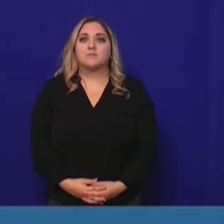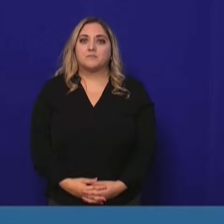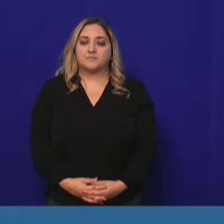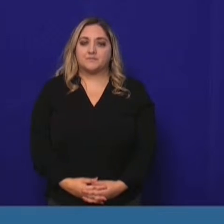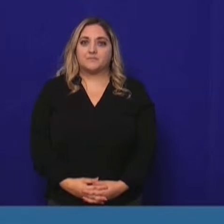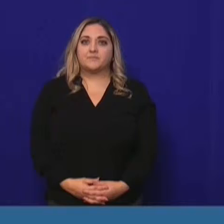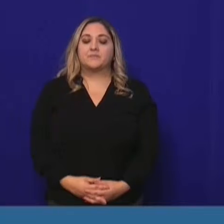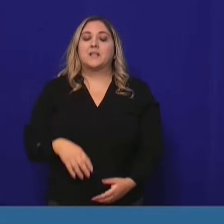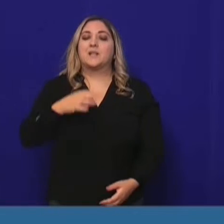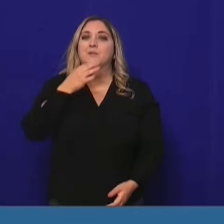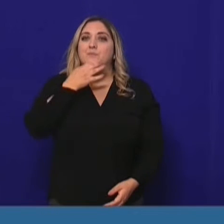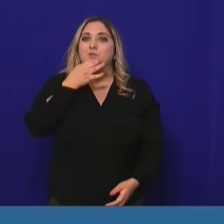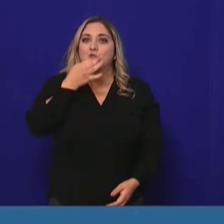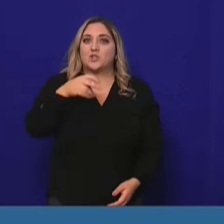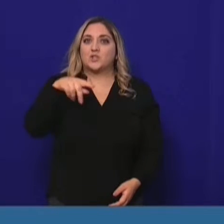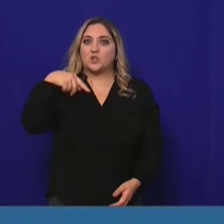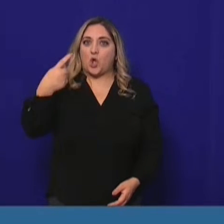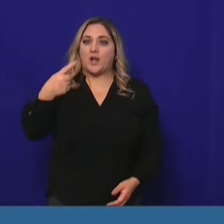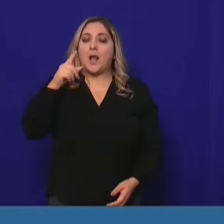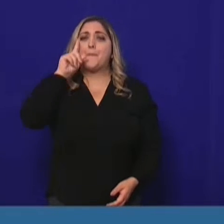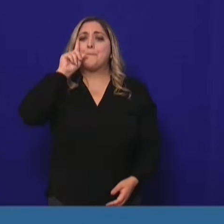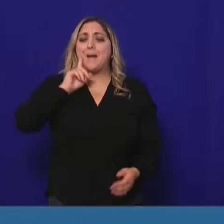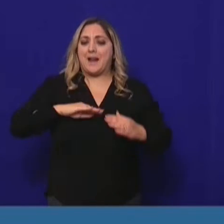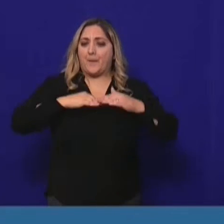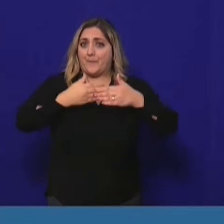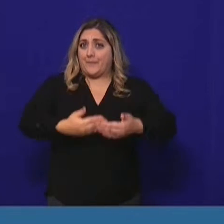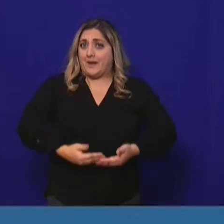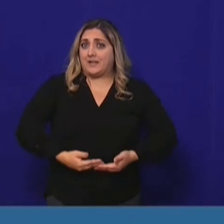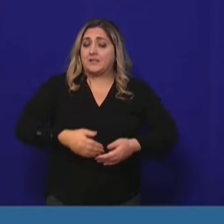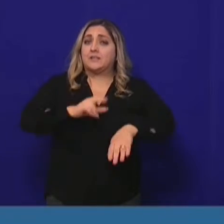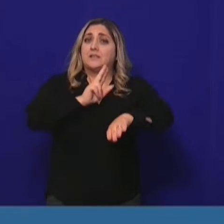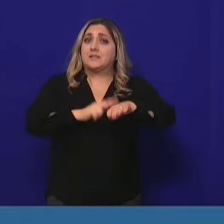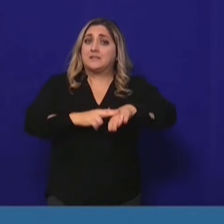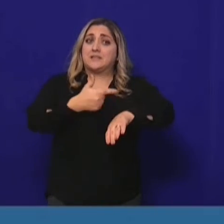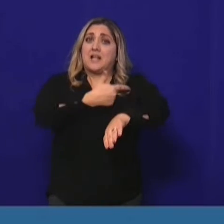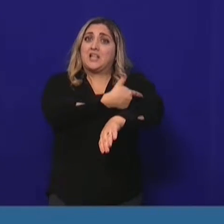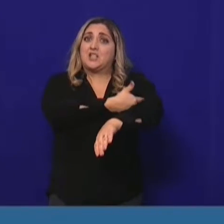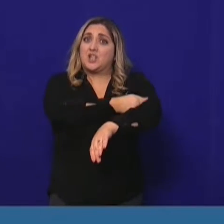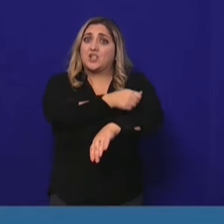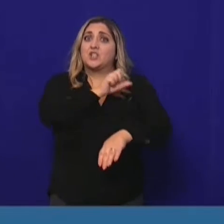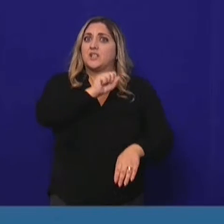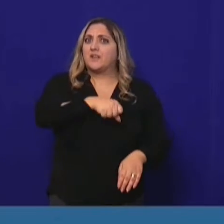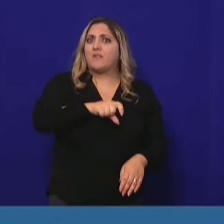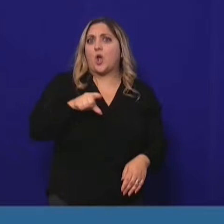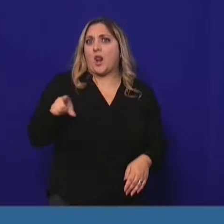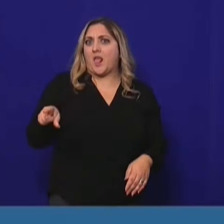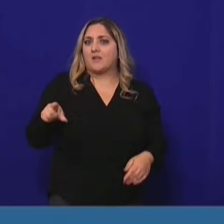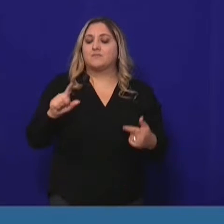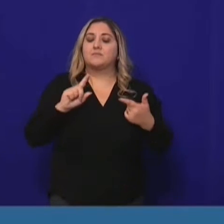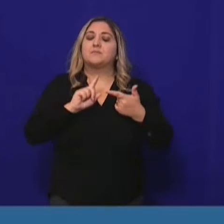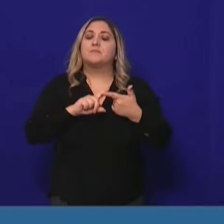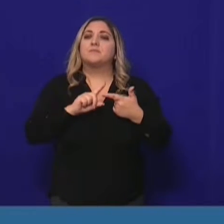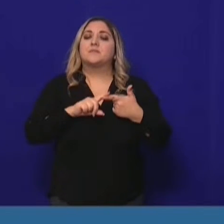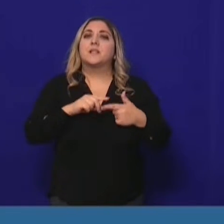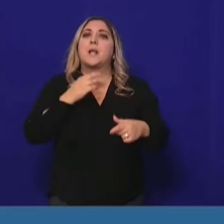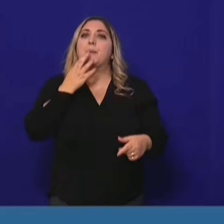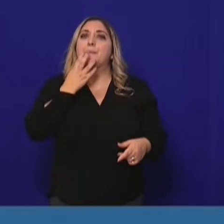La Paċ Television Malta, in-nisa tqal għandhom jieħdu t-tilqima u mistoqsija